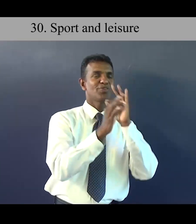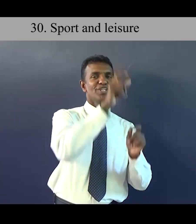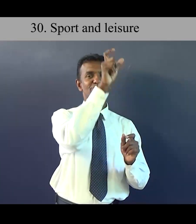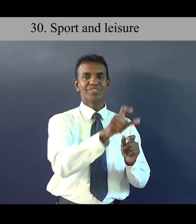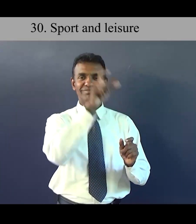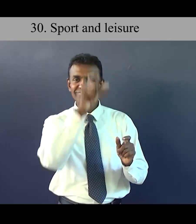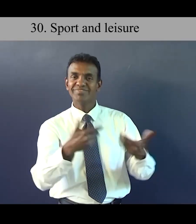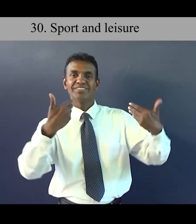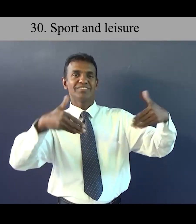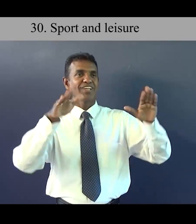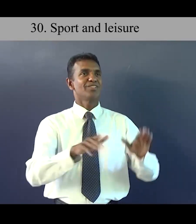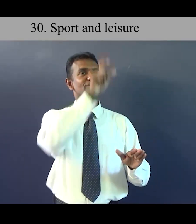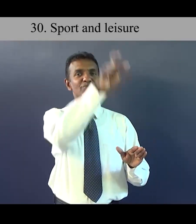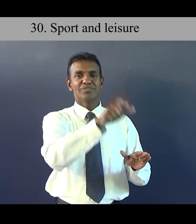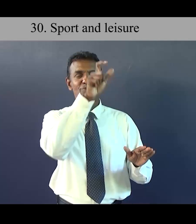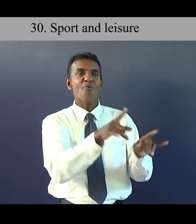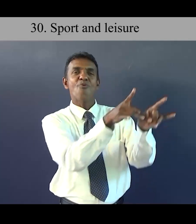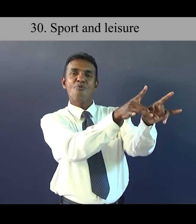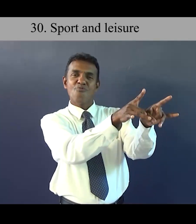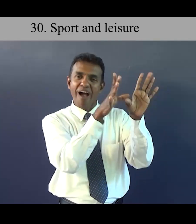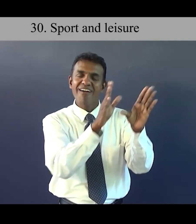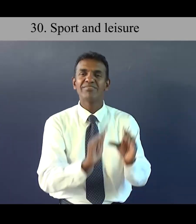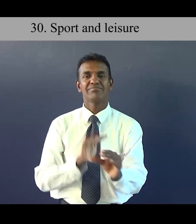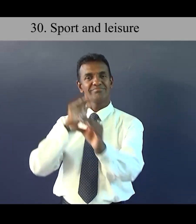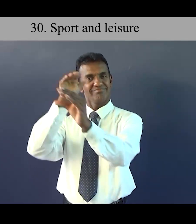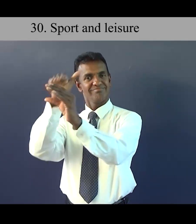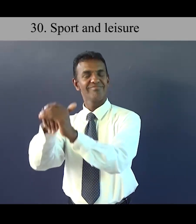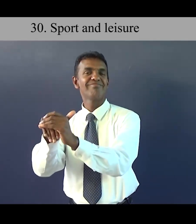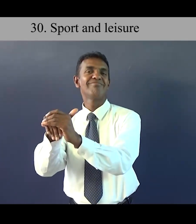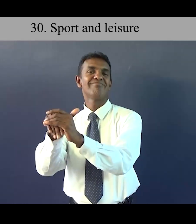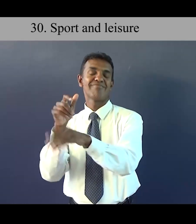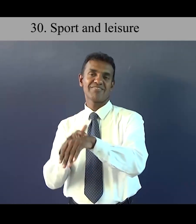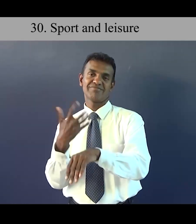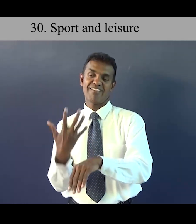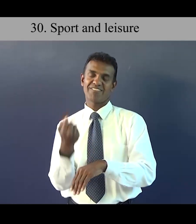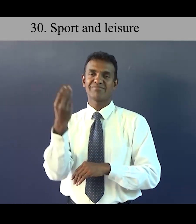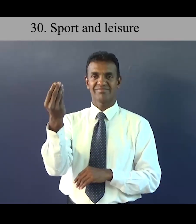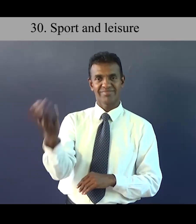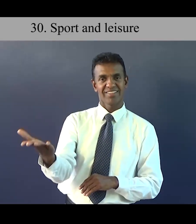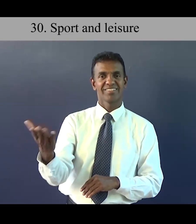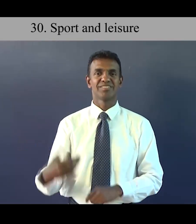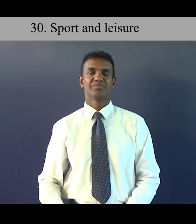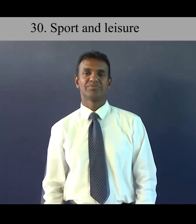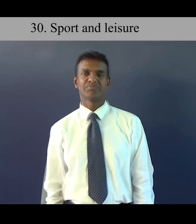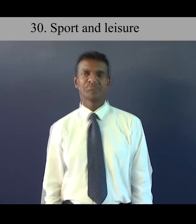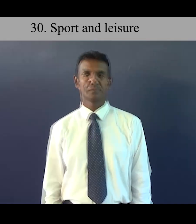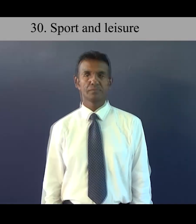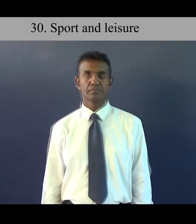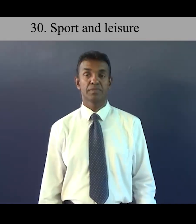Rules and laws should not make it more difficult for disabled people to